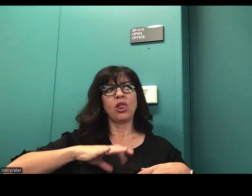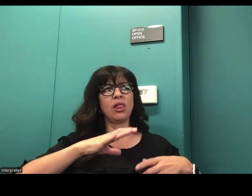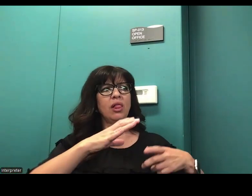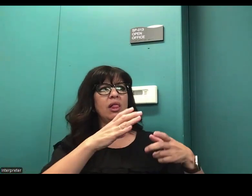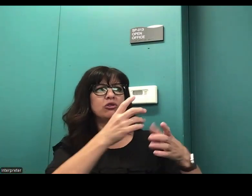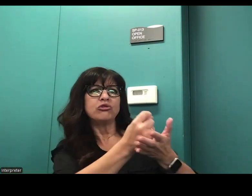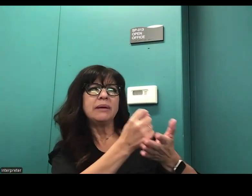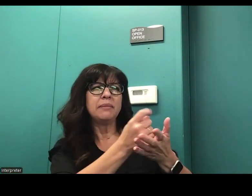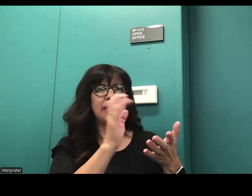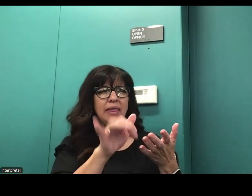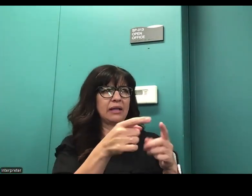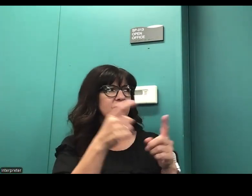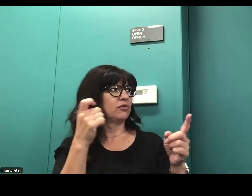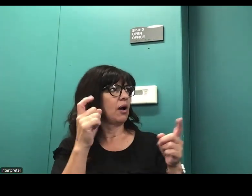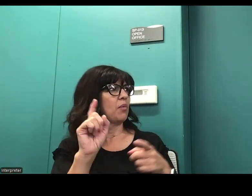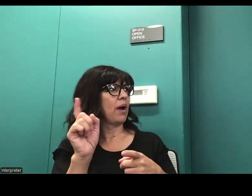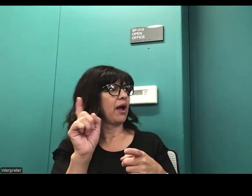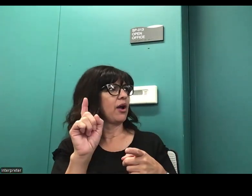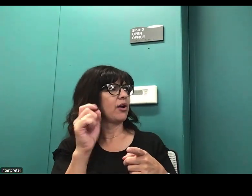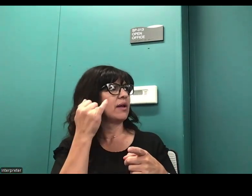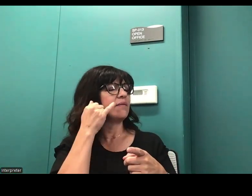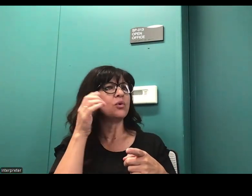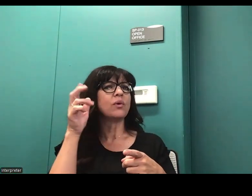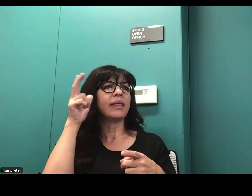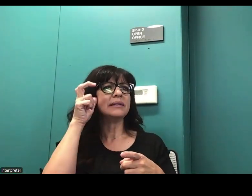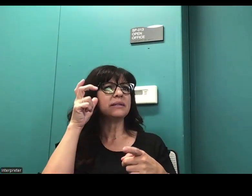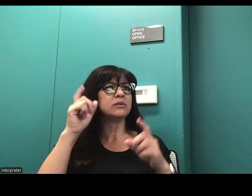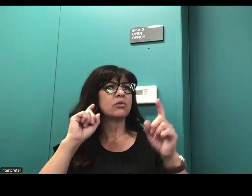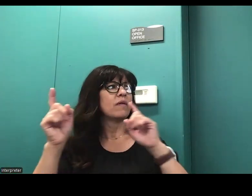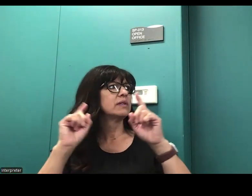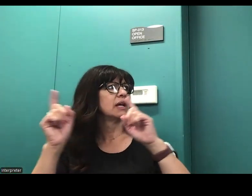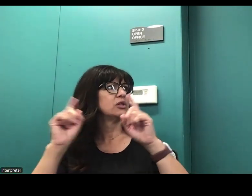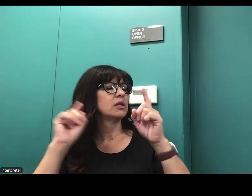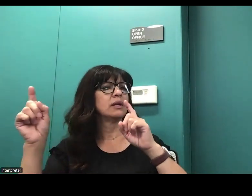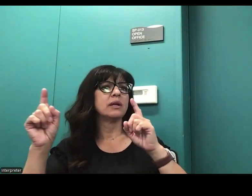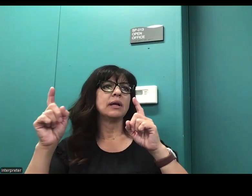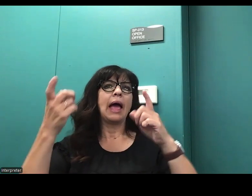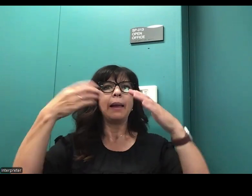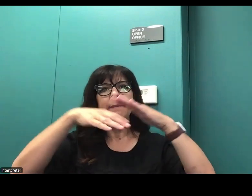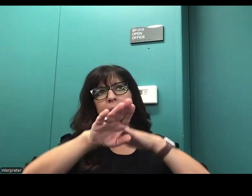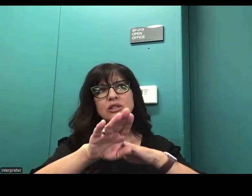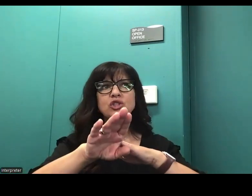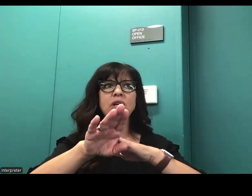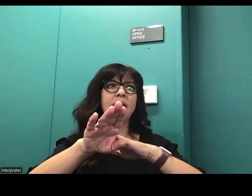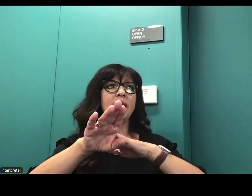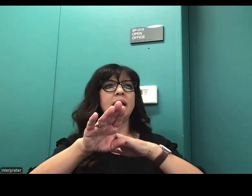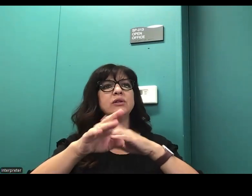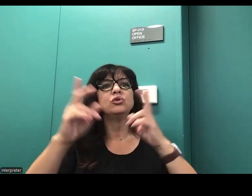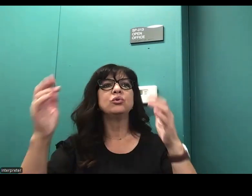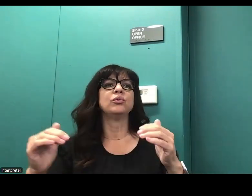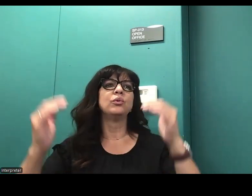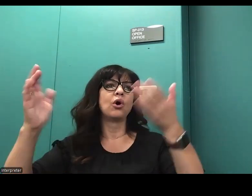A lot of that comes out of, if you listen to any of the conversation, a lot of it is like admissions into higher